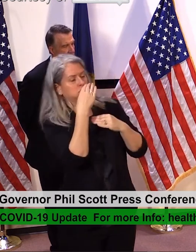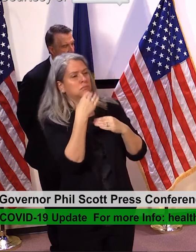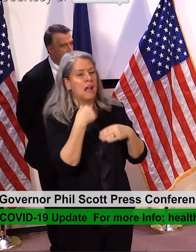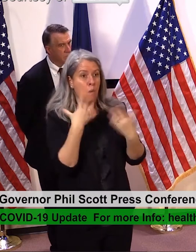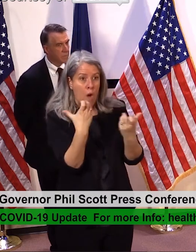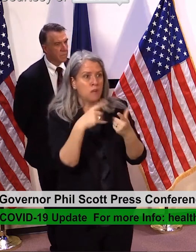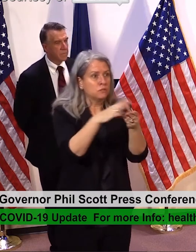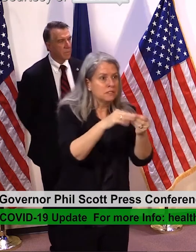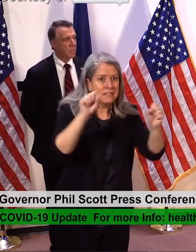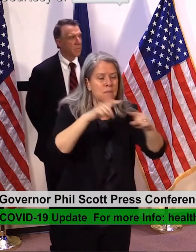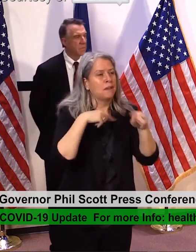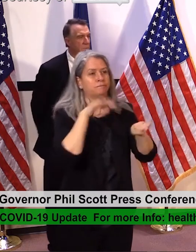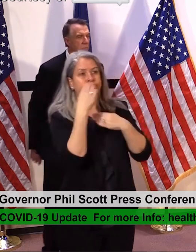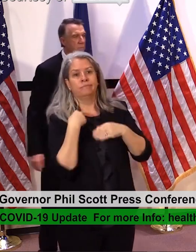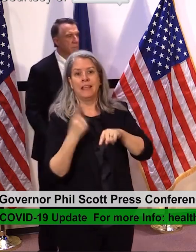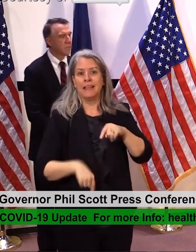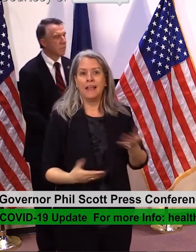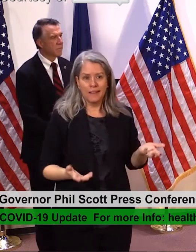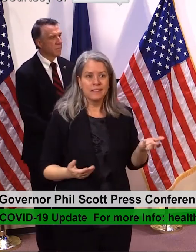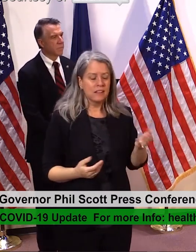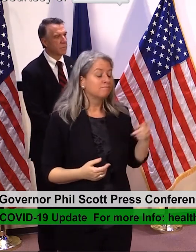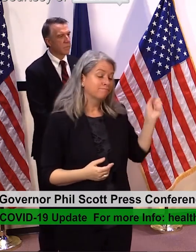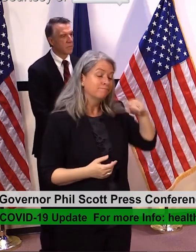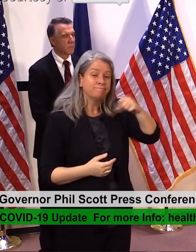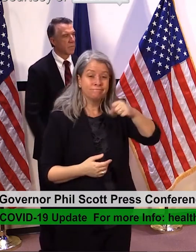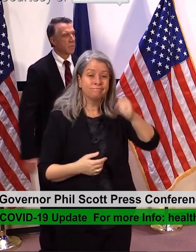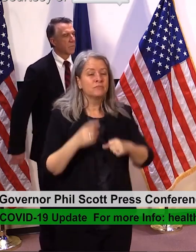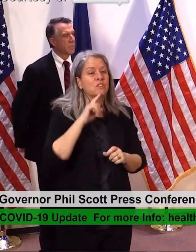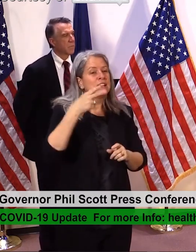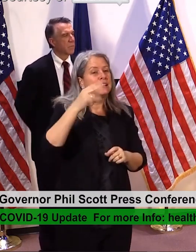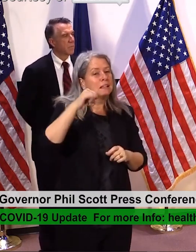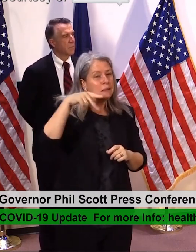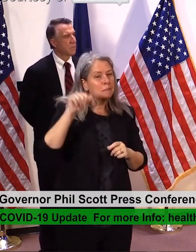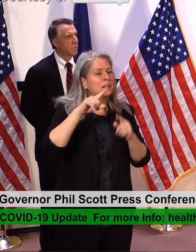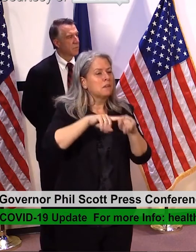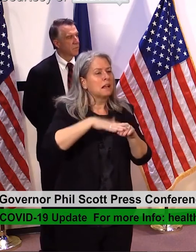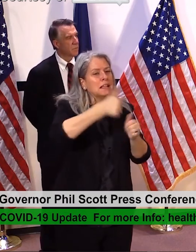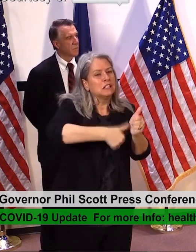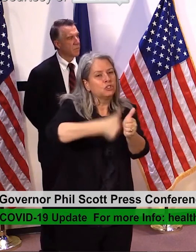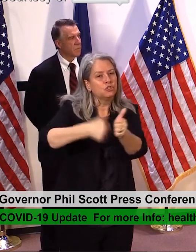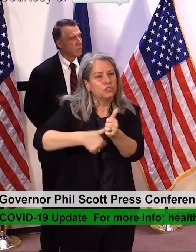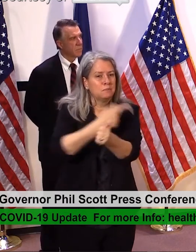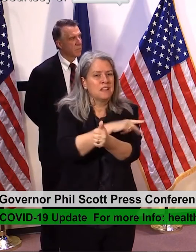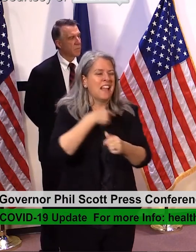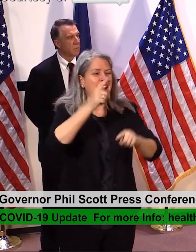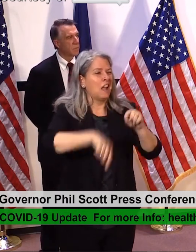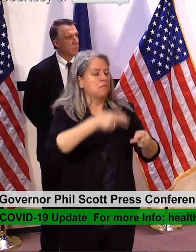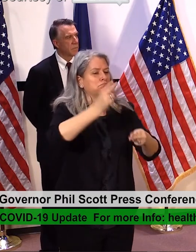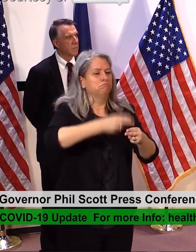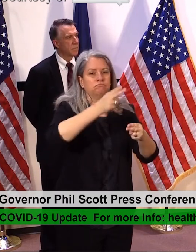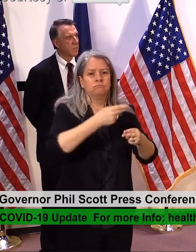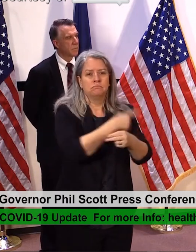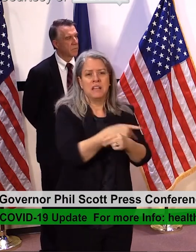media? Yeah, so obviously HIPAA rules have to do with patient by patient, naming patients. There's